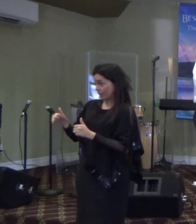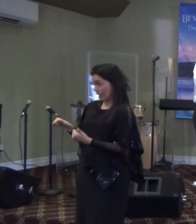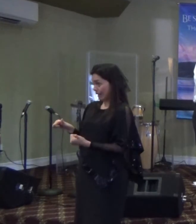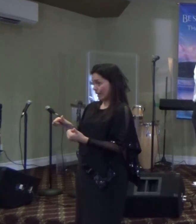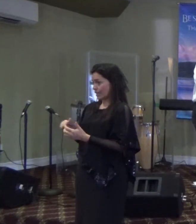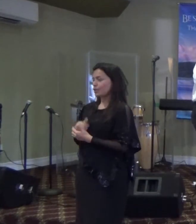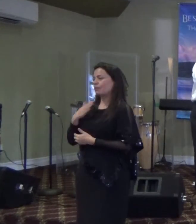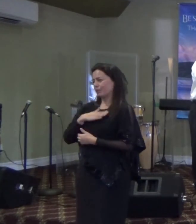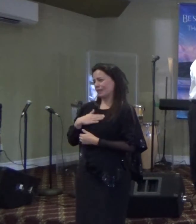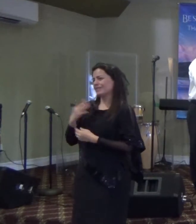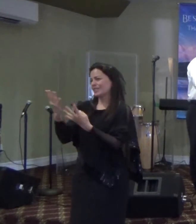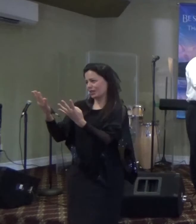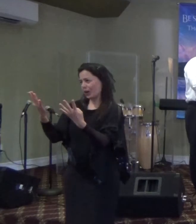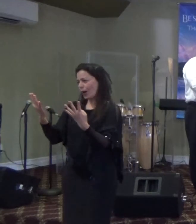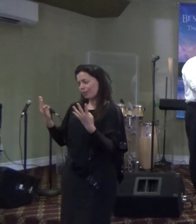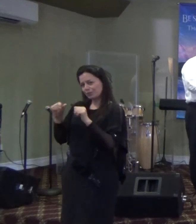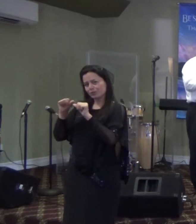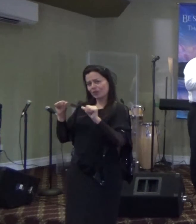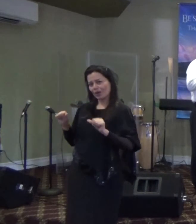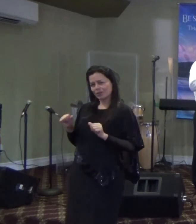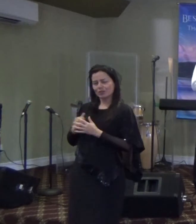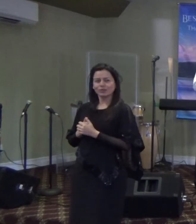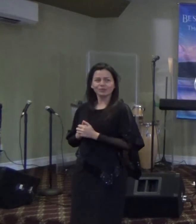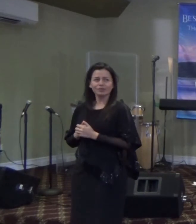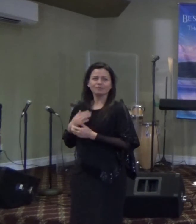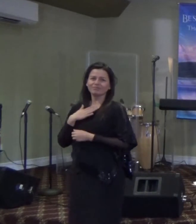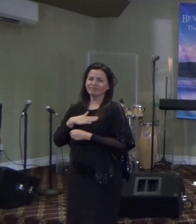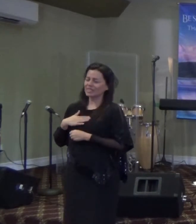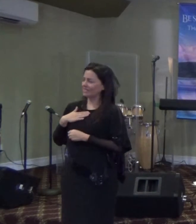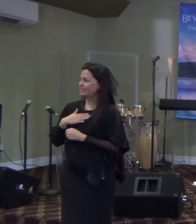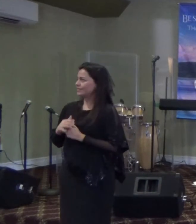please frente, come up, por favor. please.